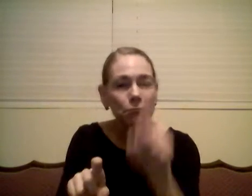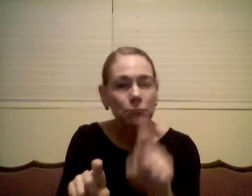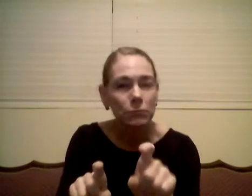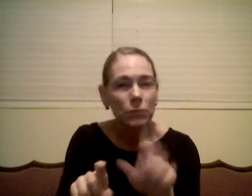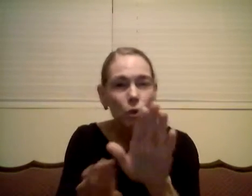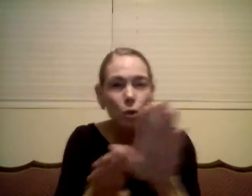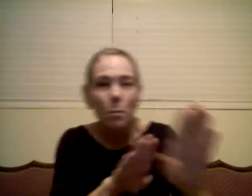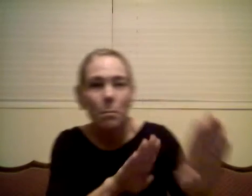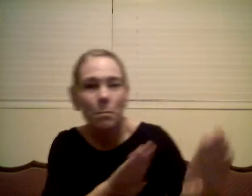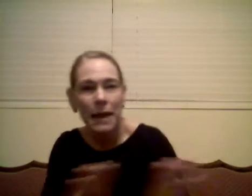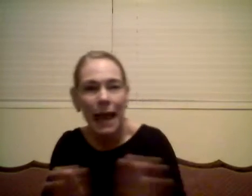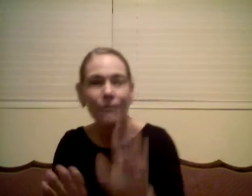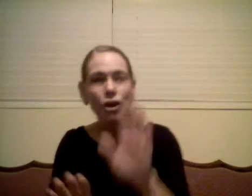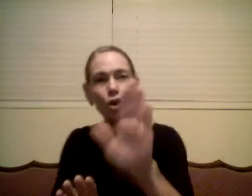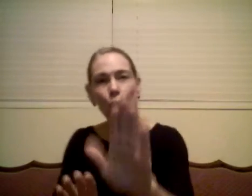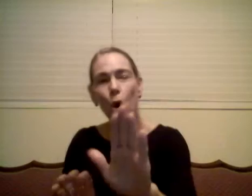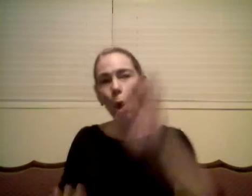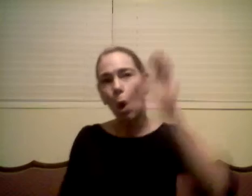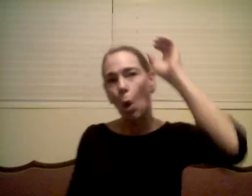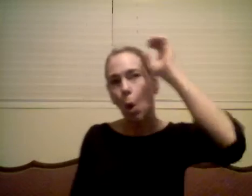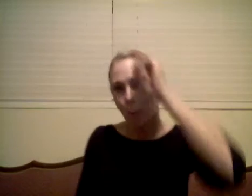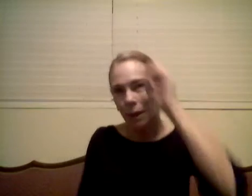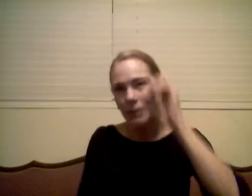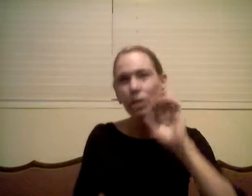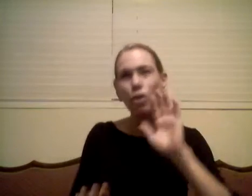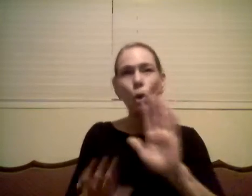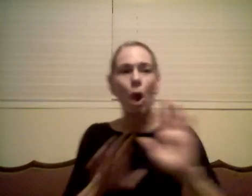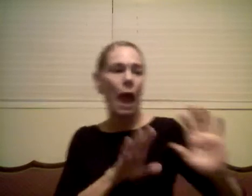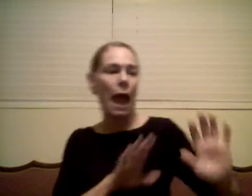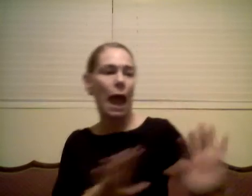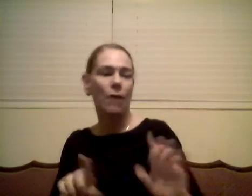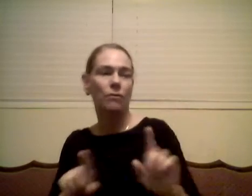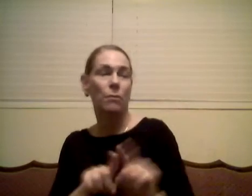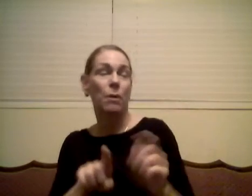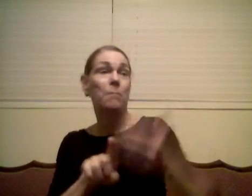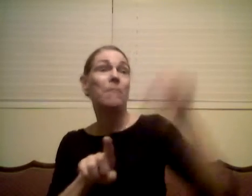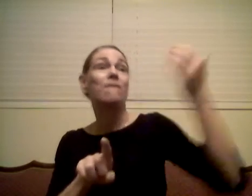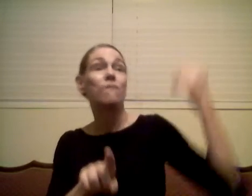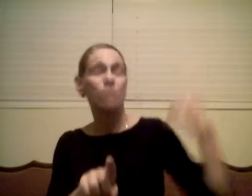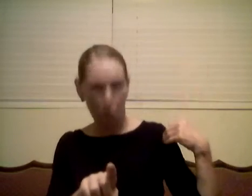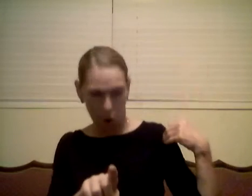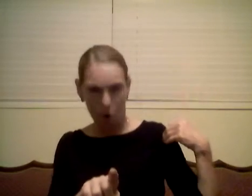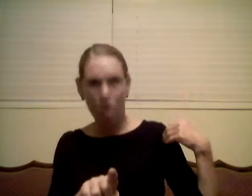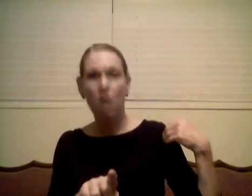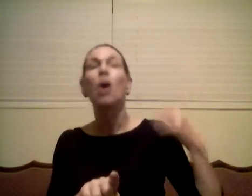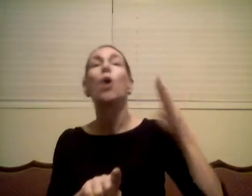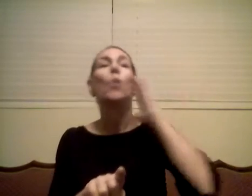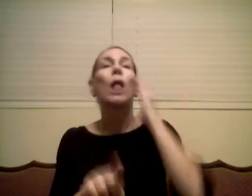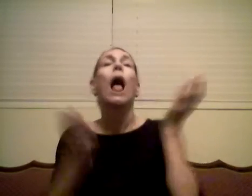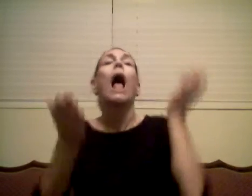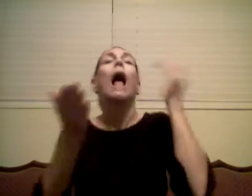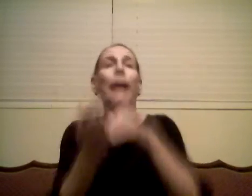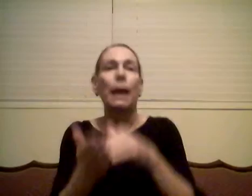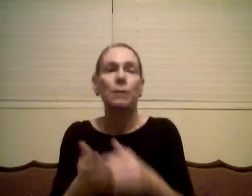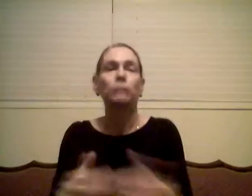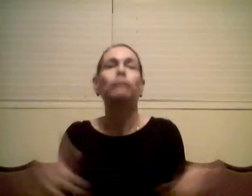certain circumstances, you're likely going to repeat that behavior if you're placed in similar circumstances in the future. Okay, so for those of you